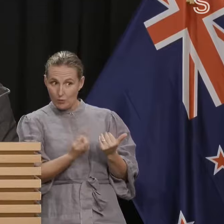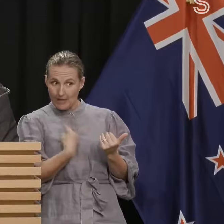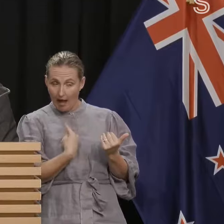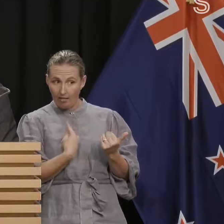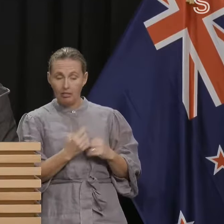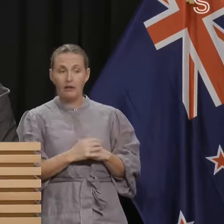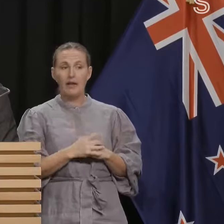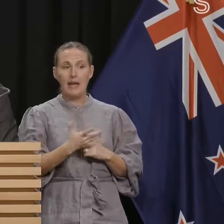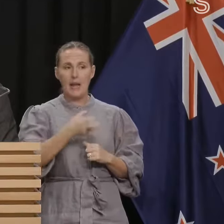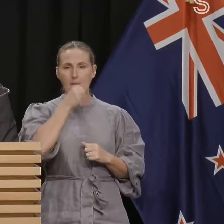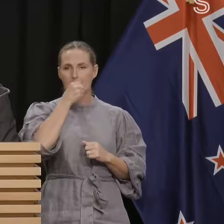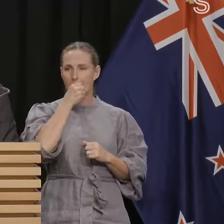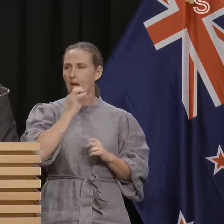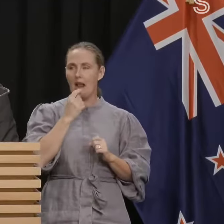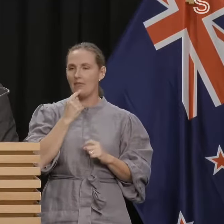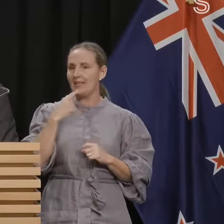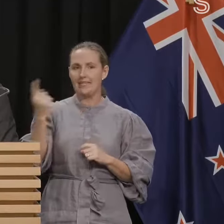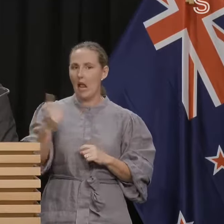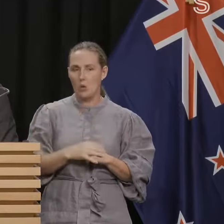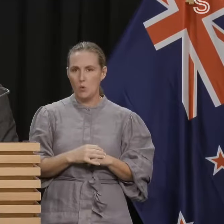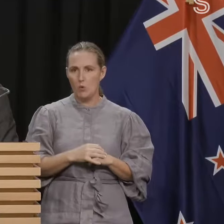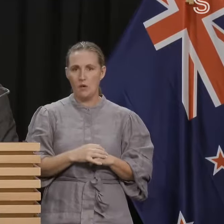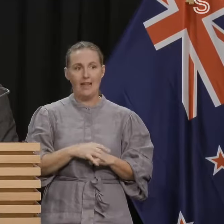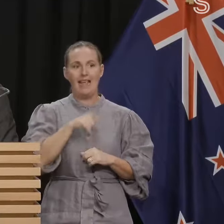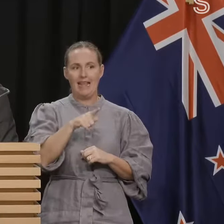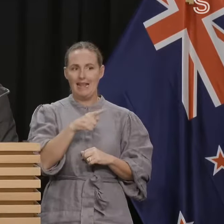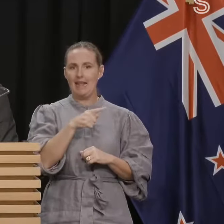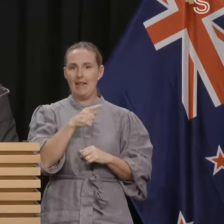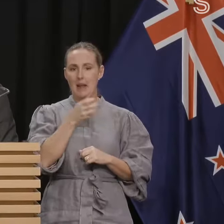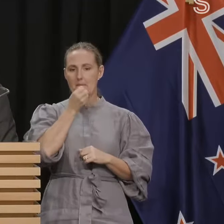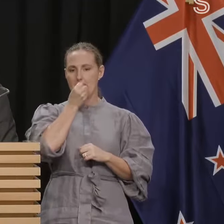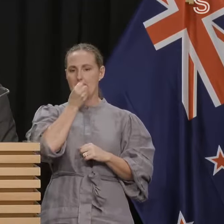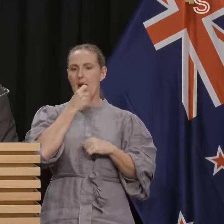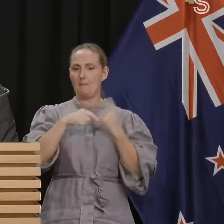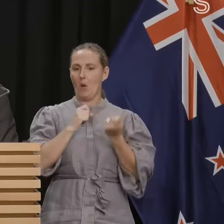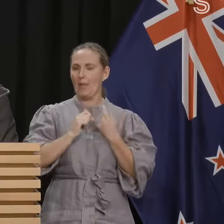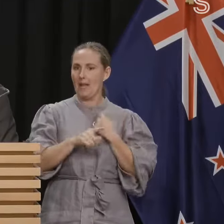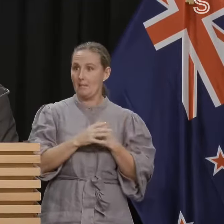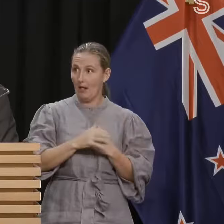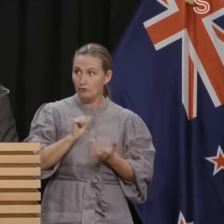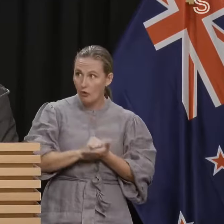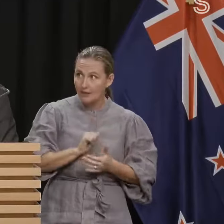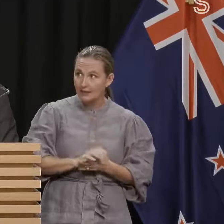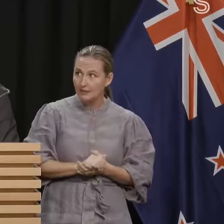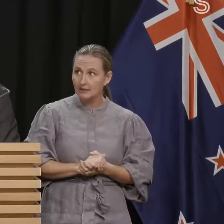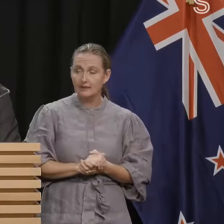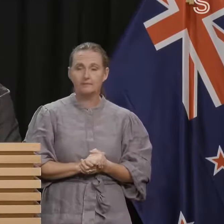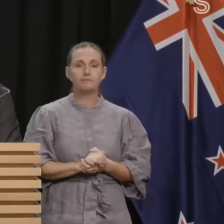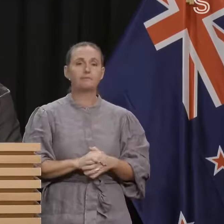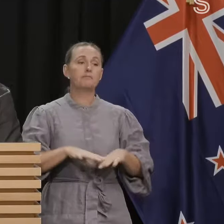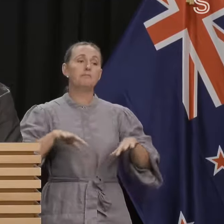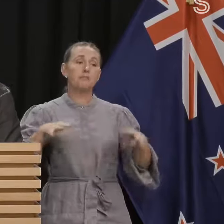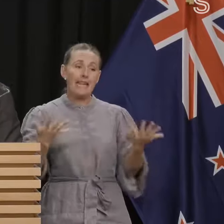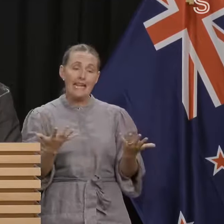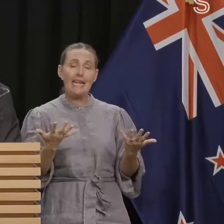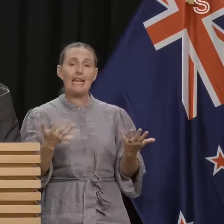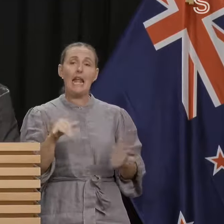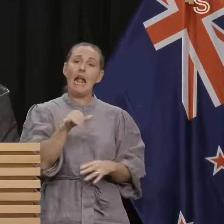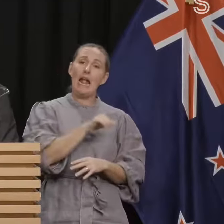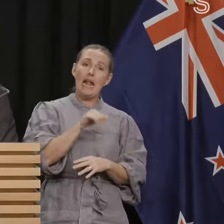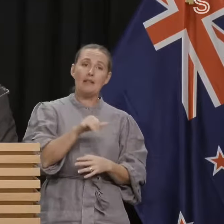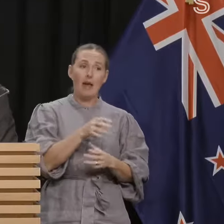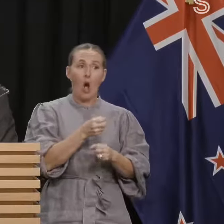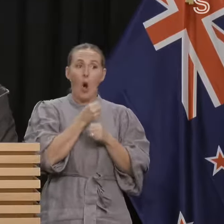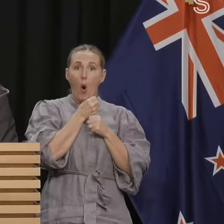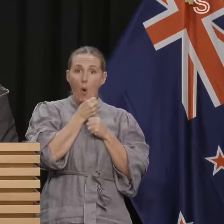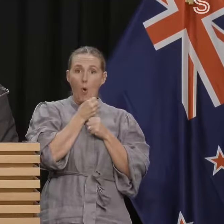come forward with that email. So he was holding that back from you. That's correct? Either holding it back or he may have genuinely forgotten